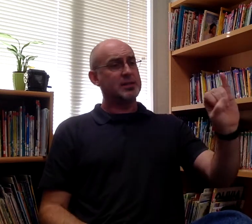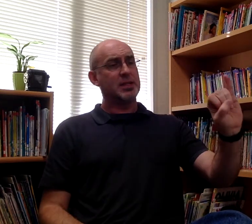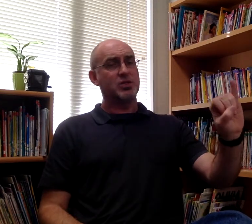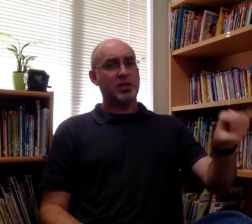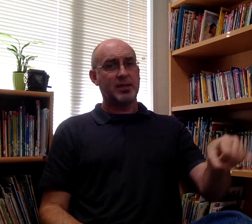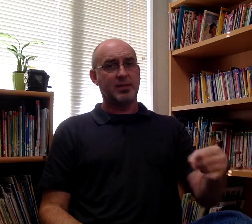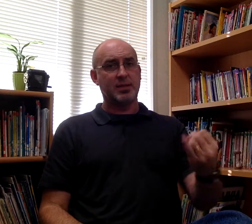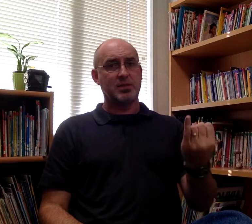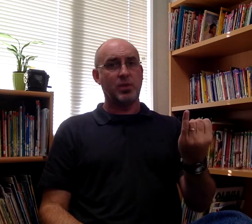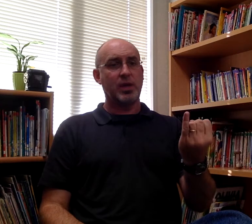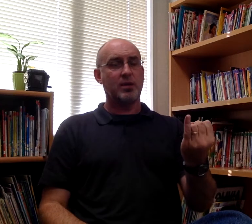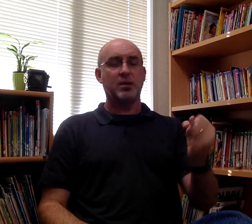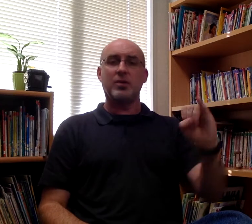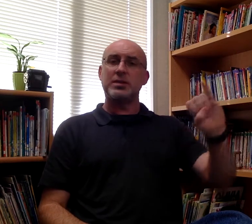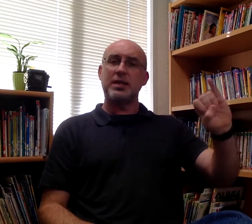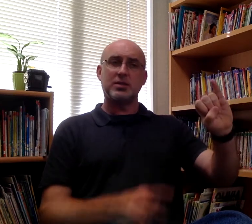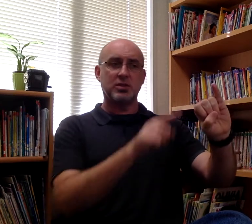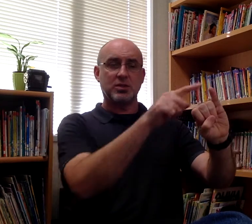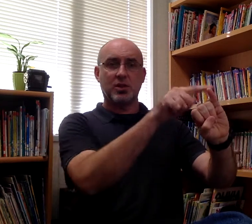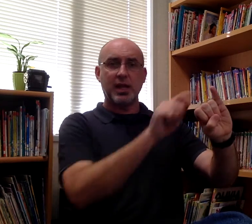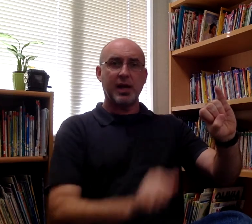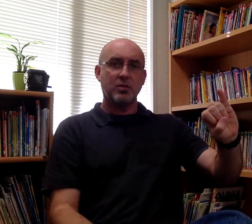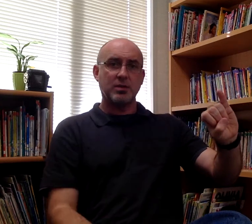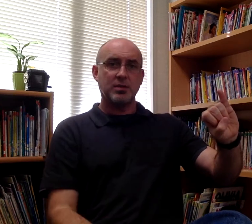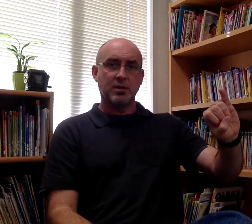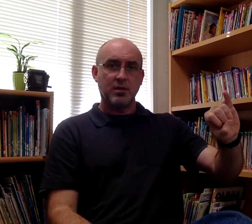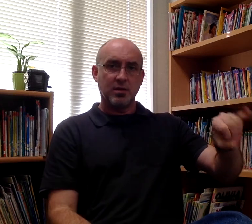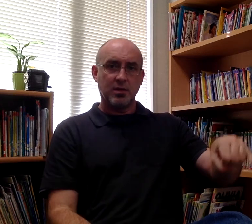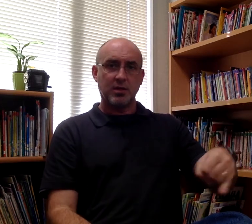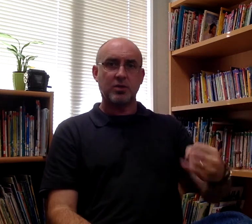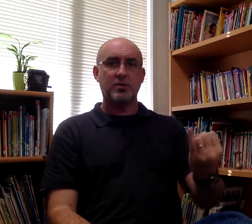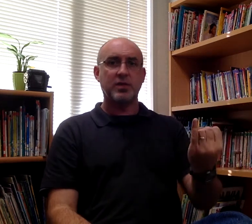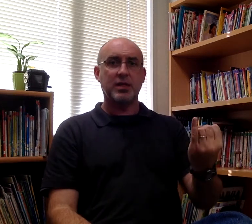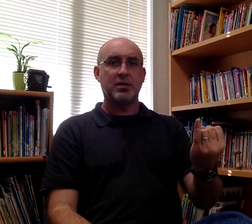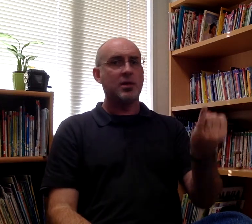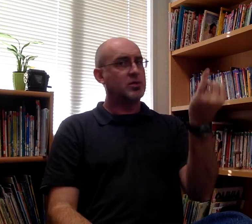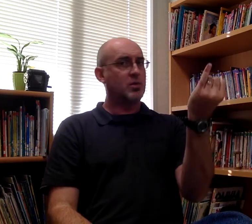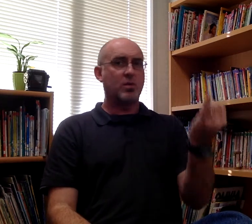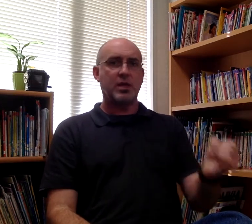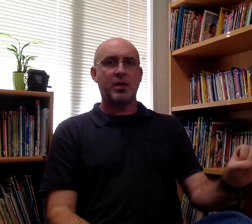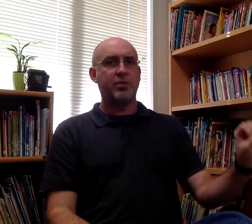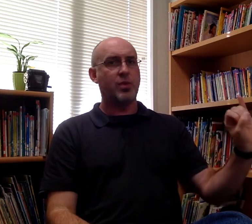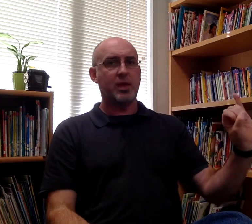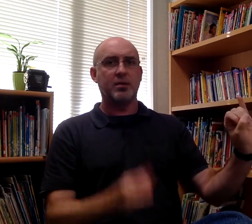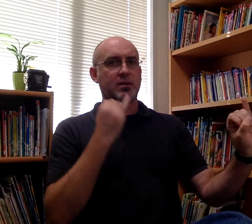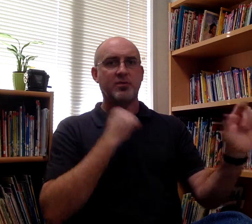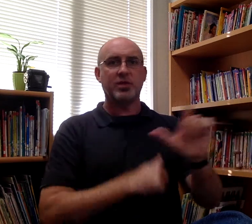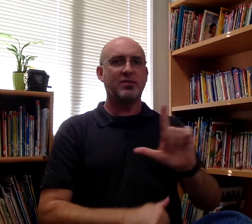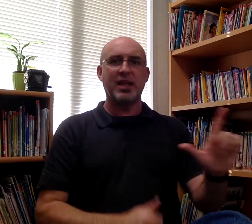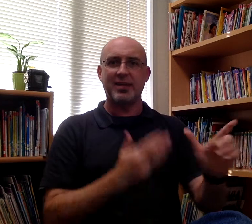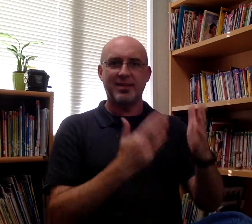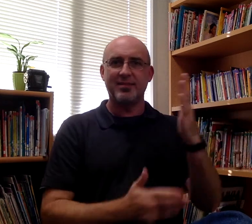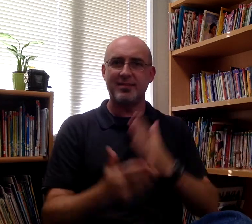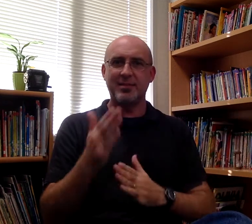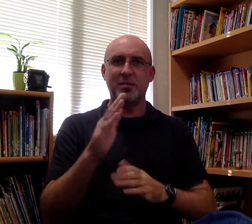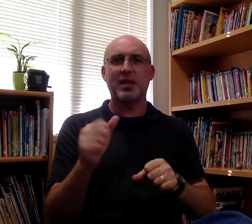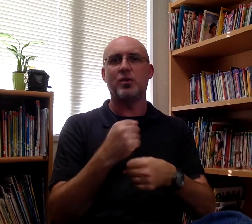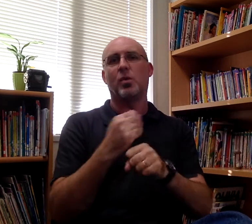Decide J this way. It always has to start out and curve in. Don't go the other way if you're left-handed to make a normal